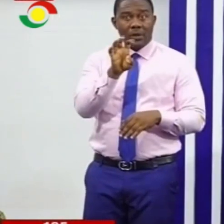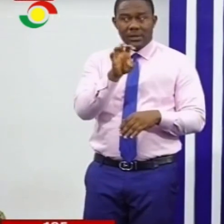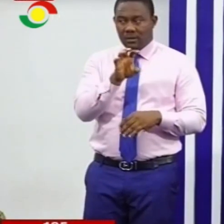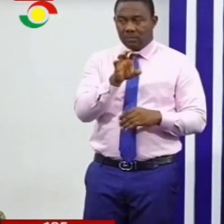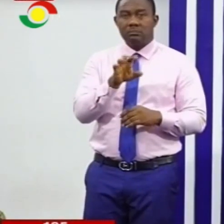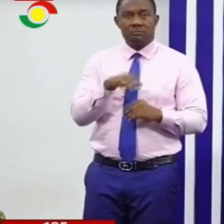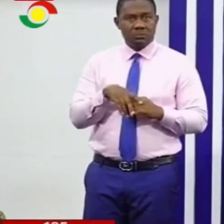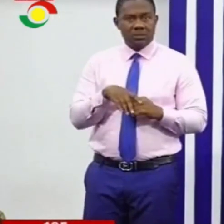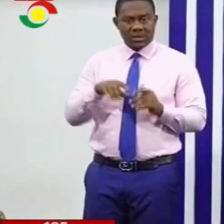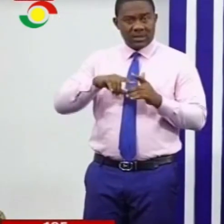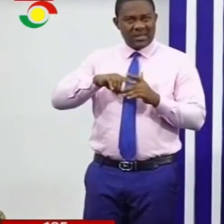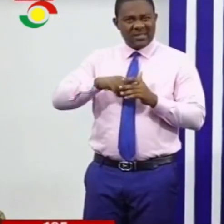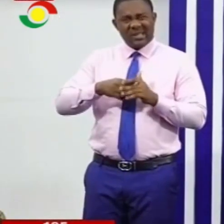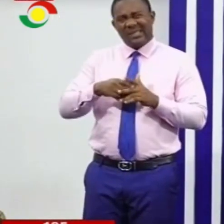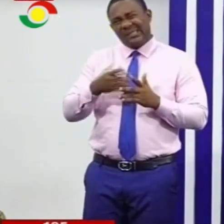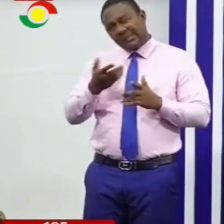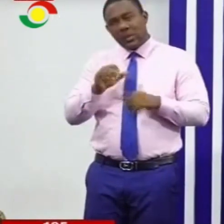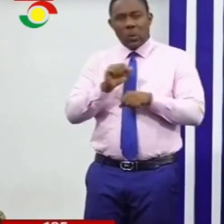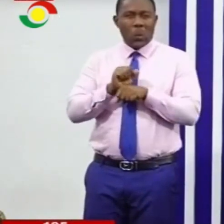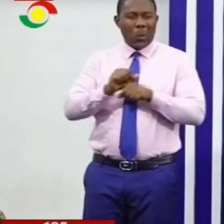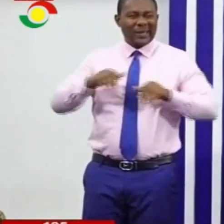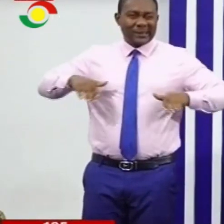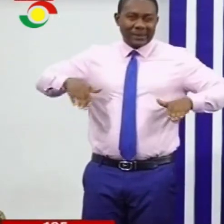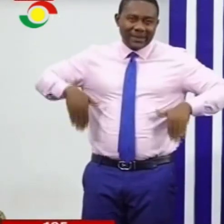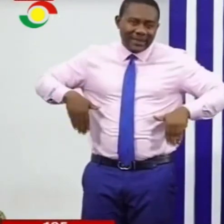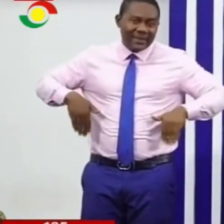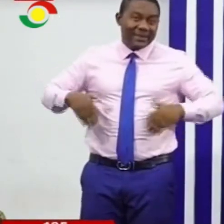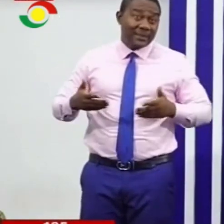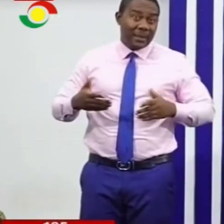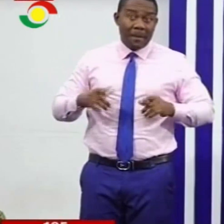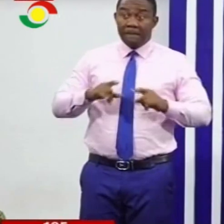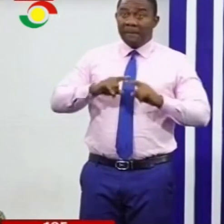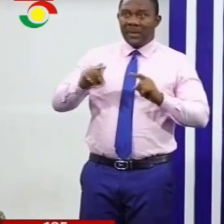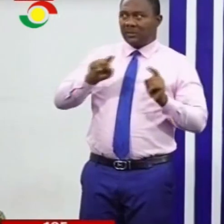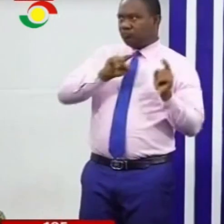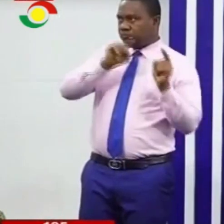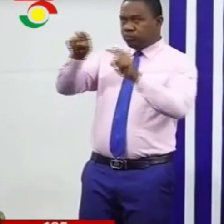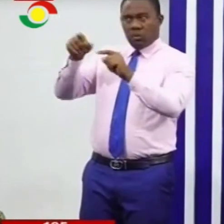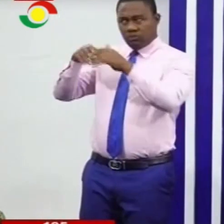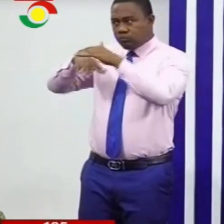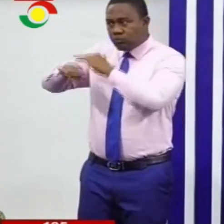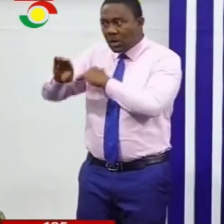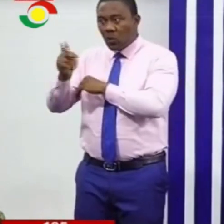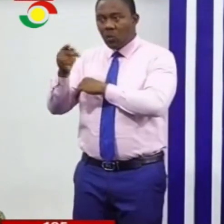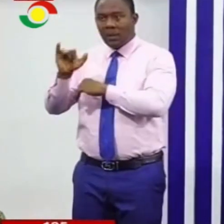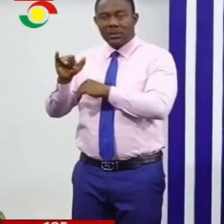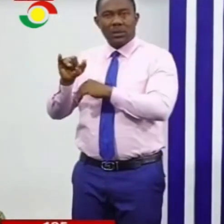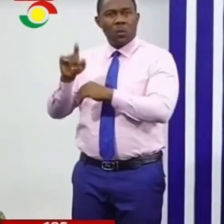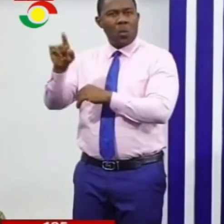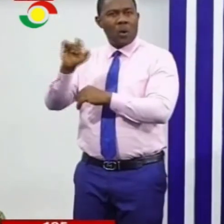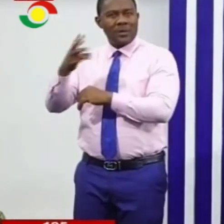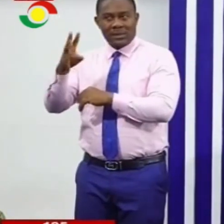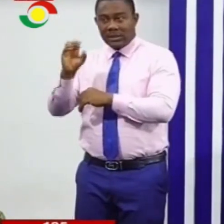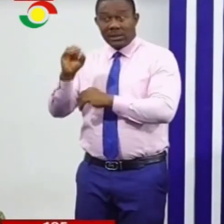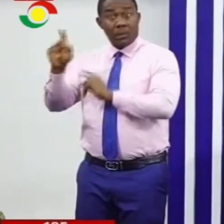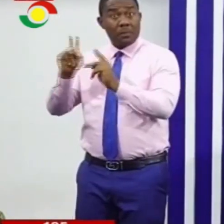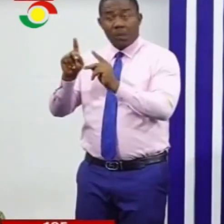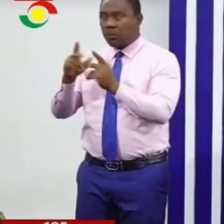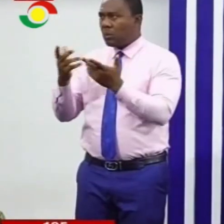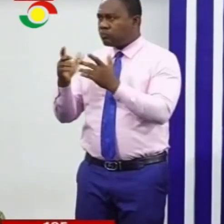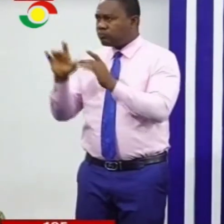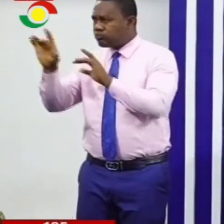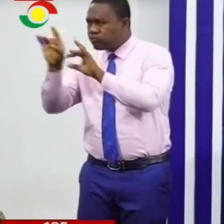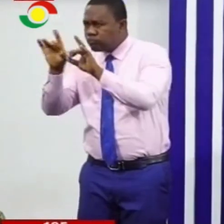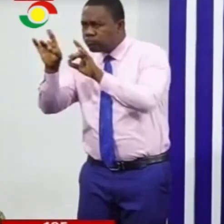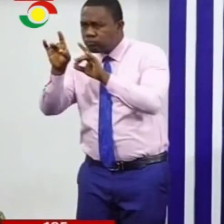They started a bit late yesterday, but they have contacted 160 people and they have collected 22